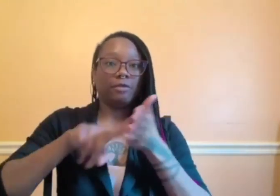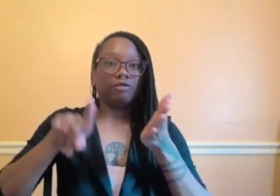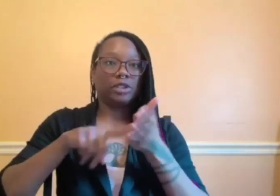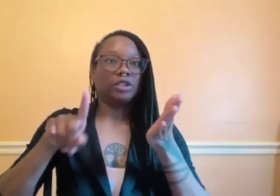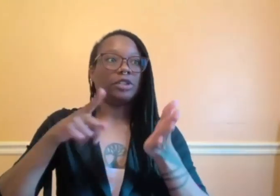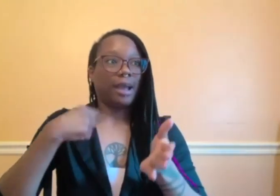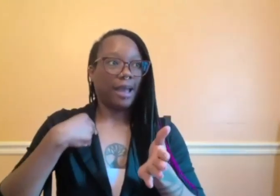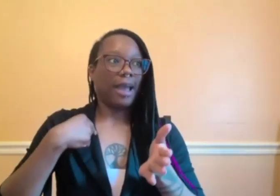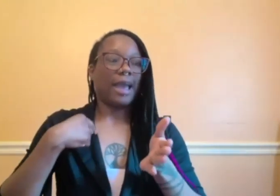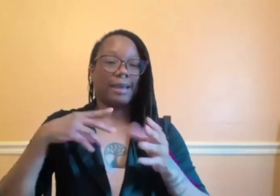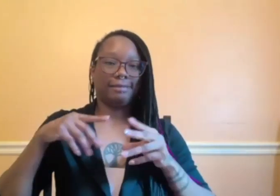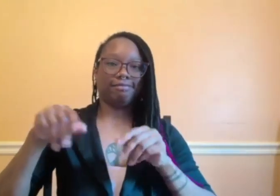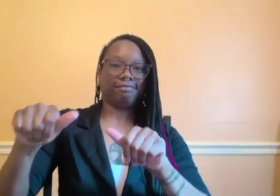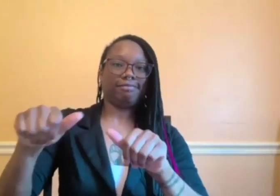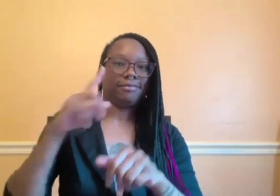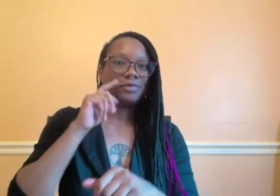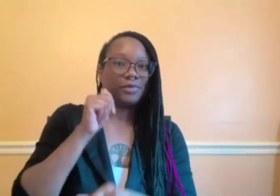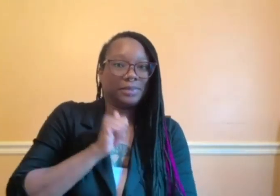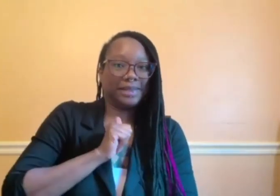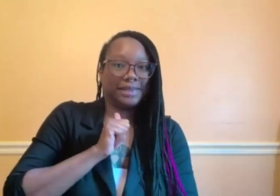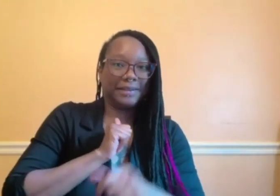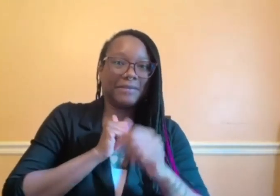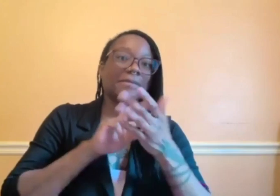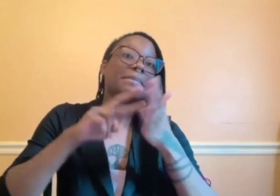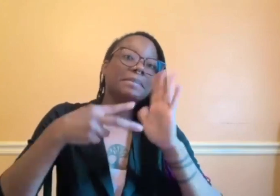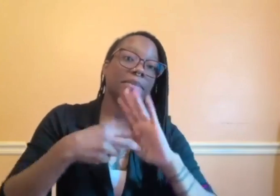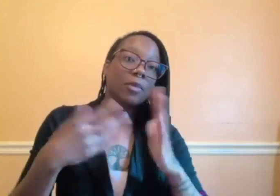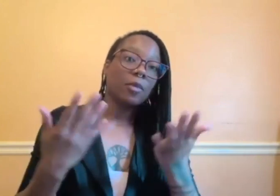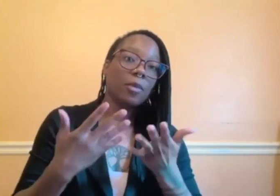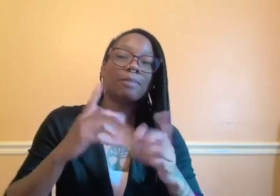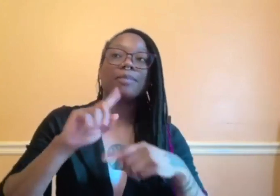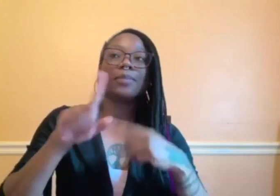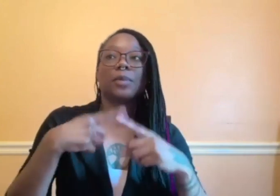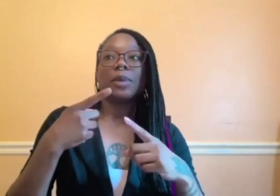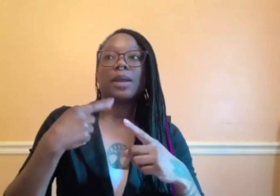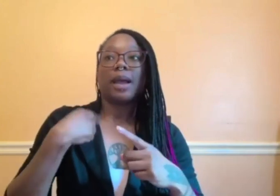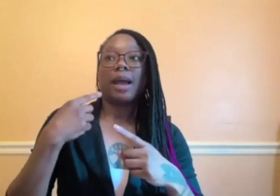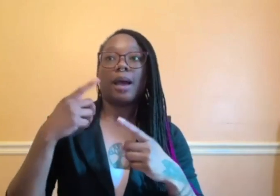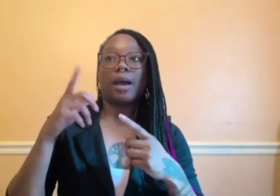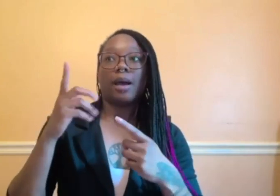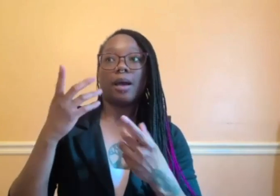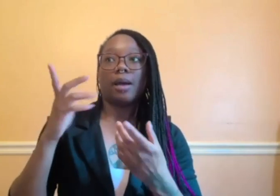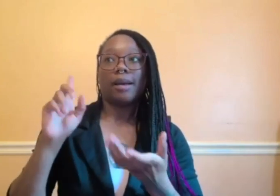one area that's different. When I think about my research, I am self-funded.